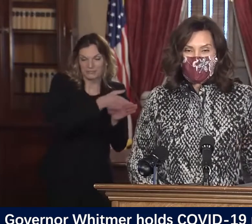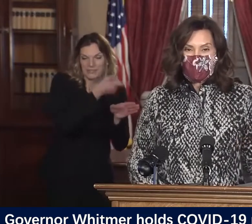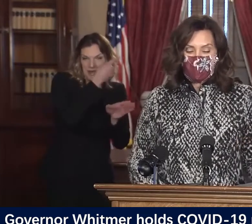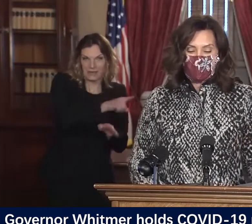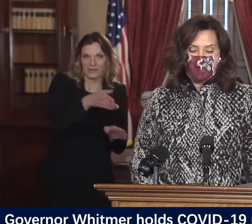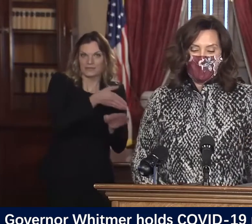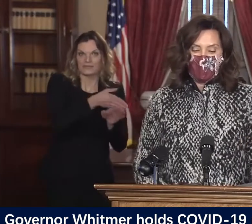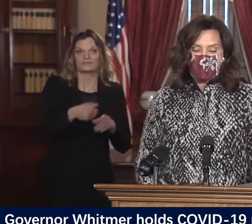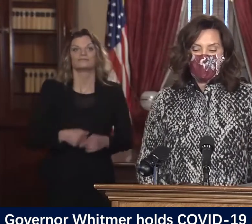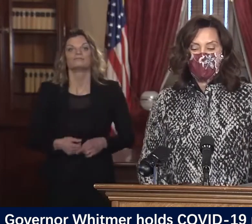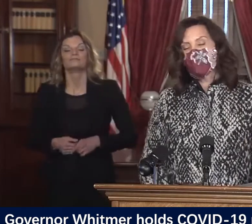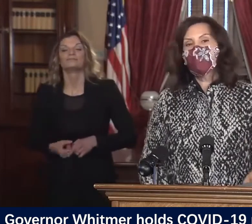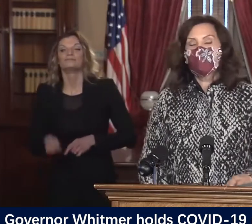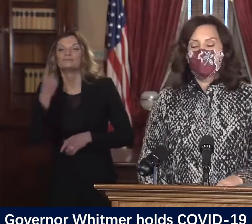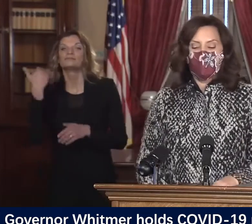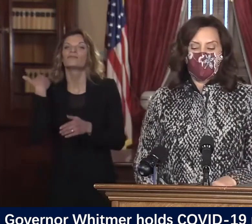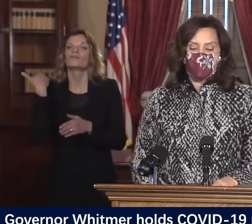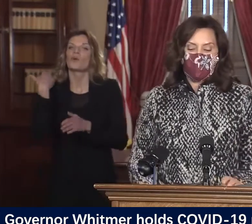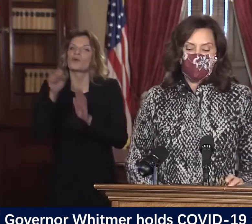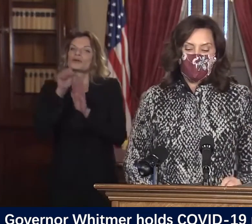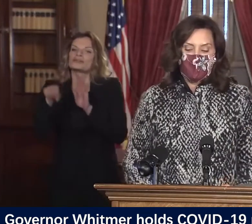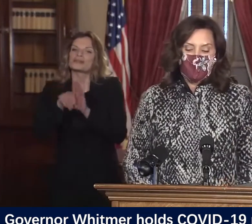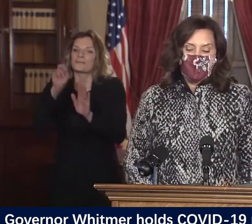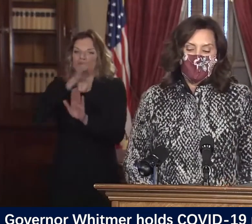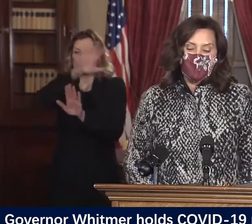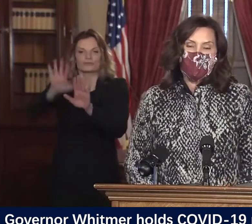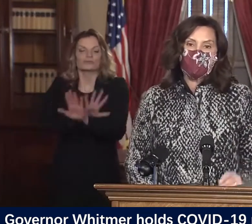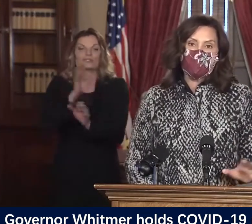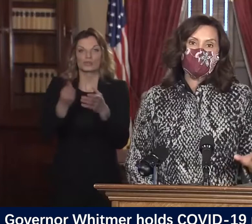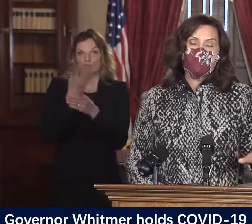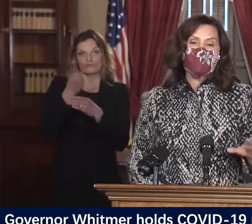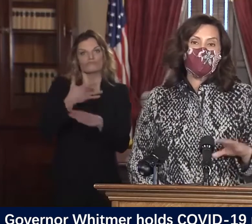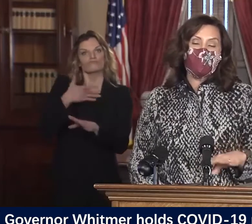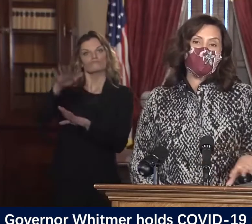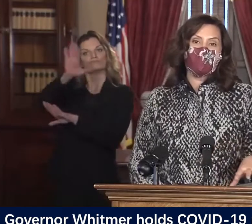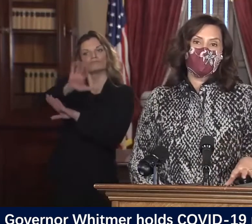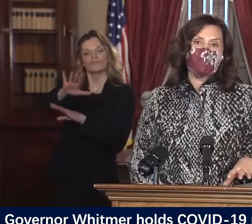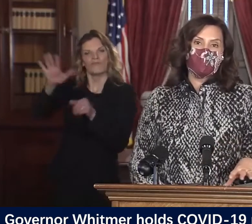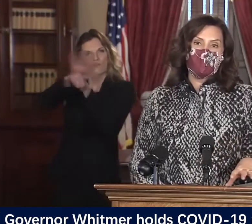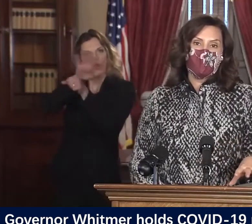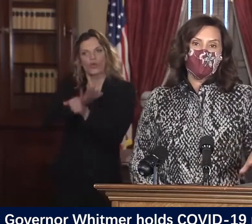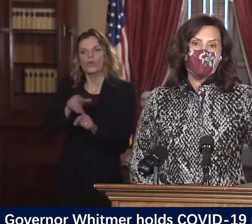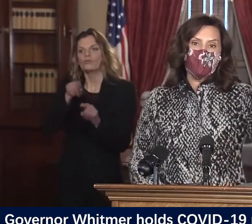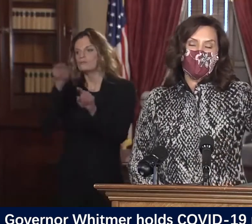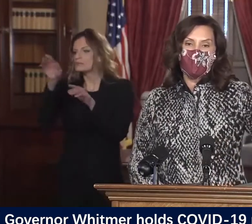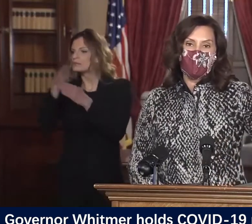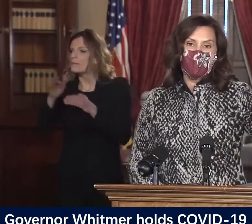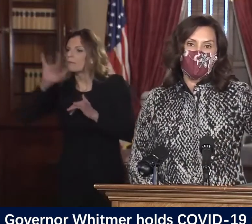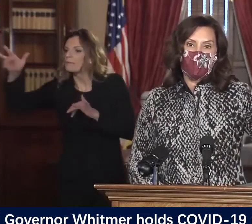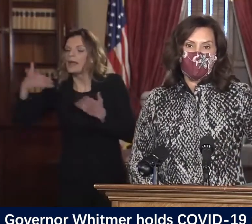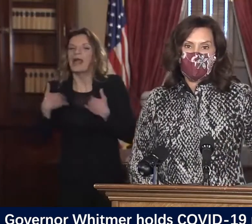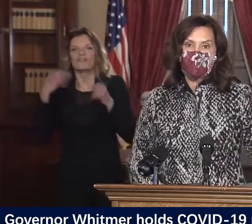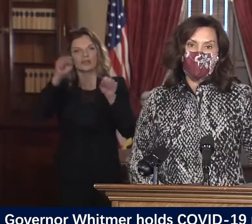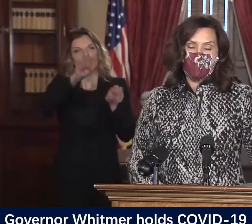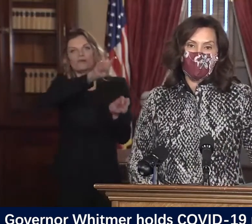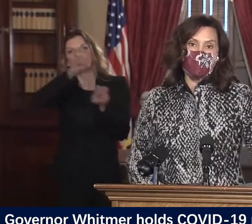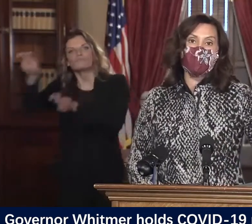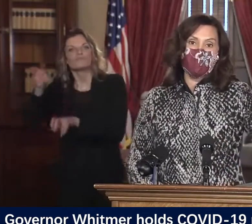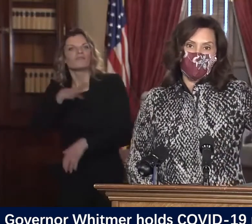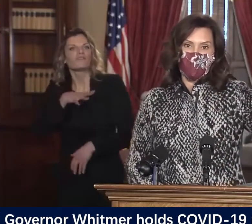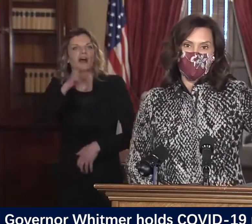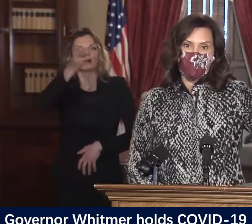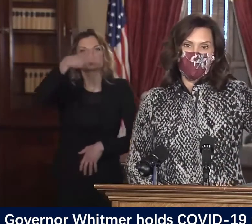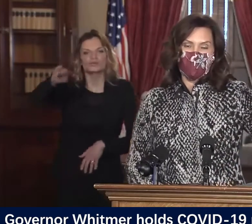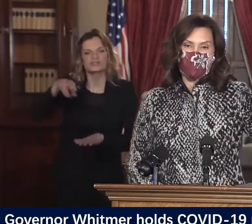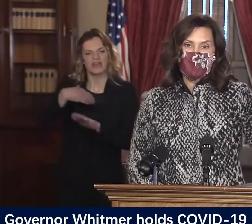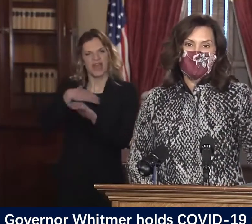our state had different COVID numbers. Patients could be transferred from one area that had smaller or